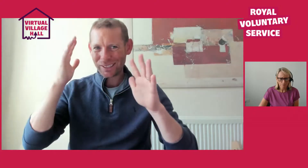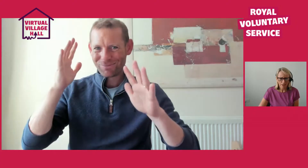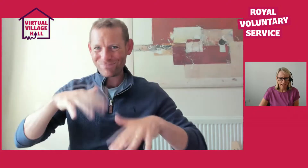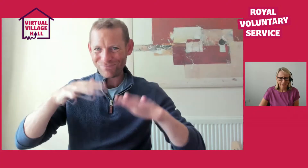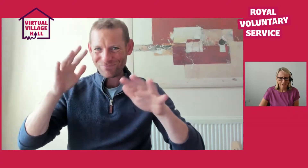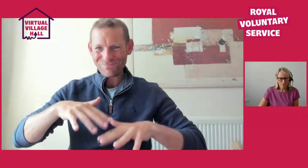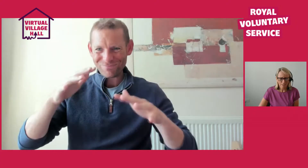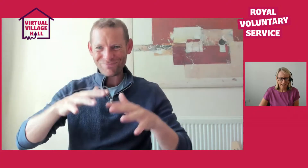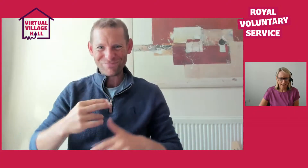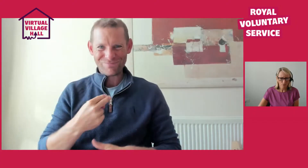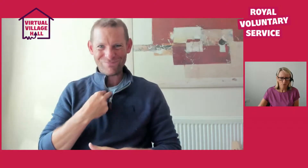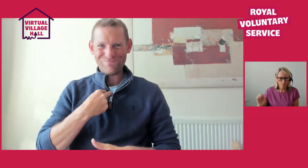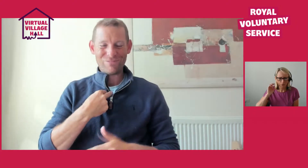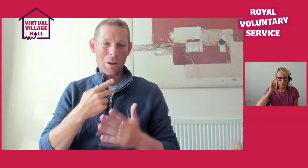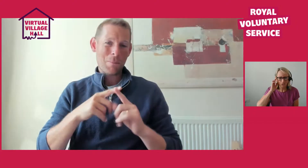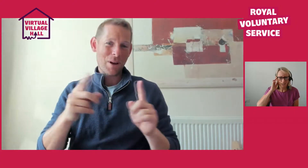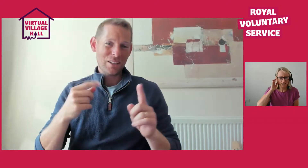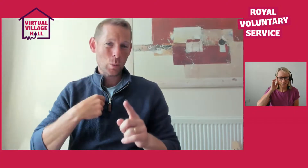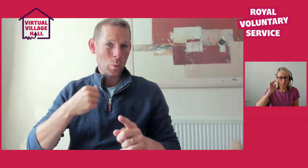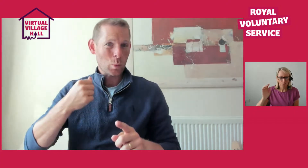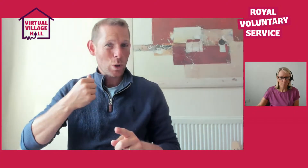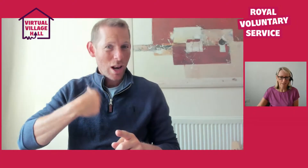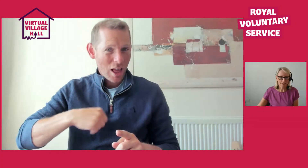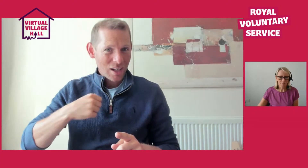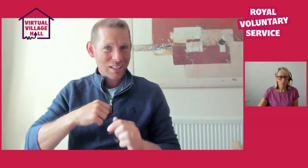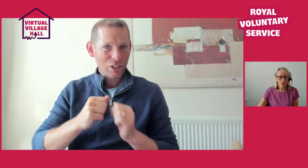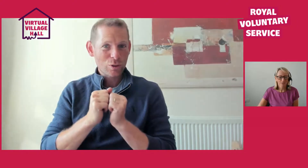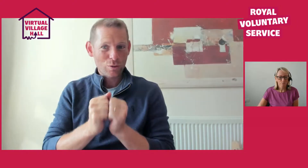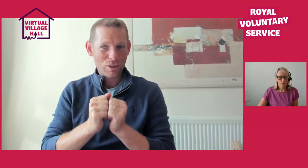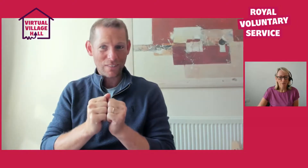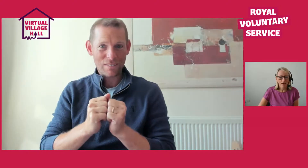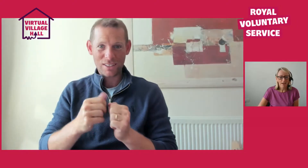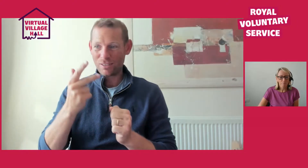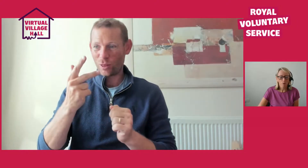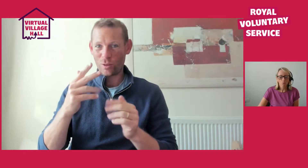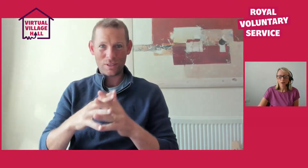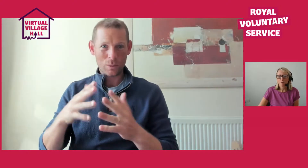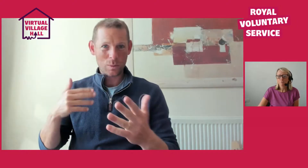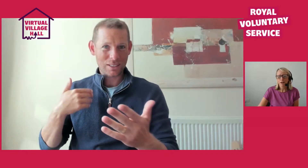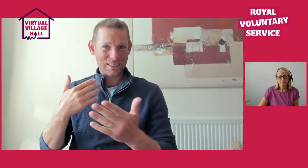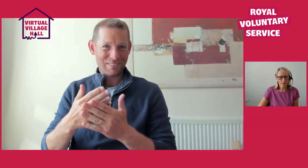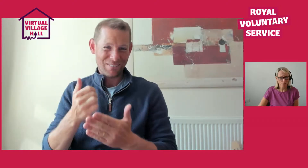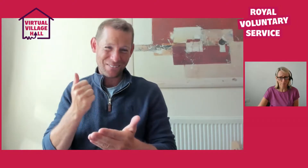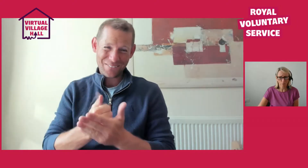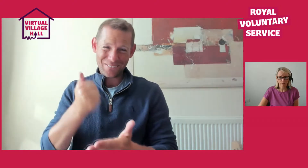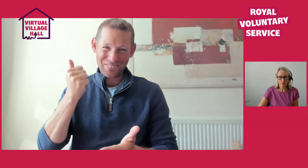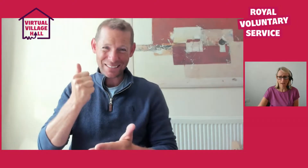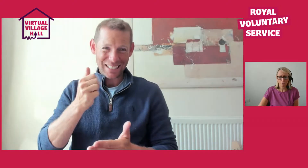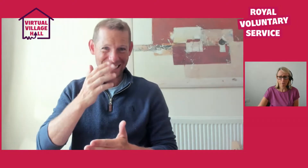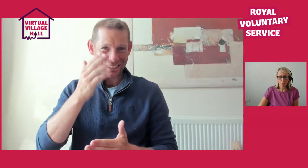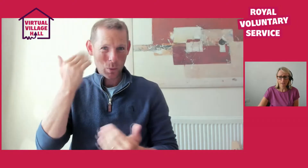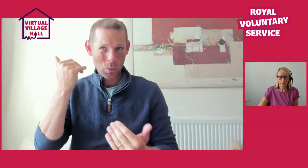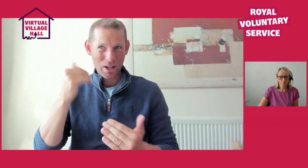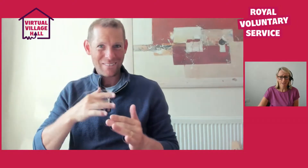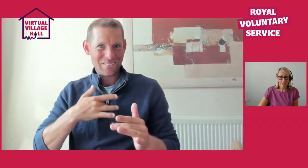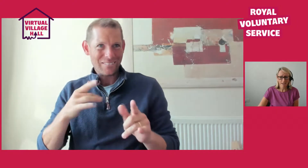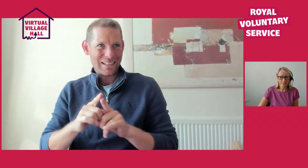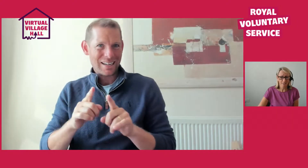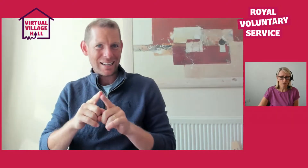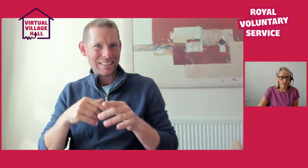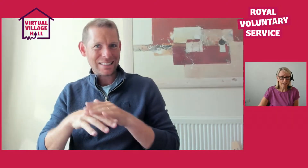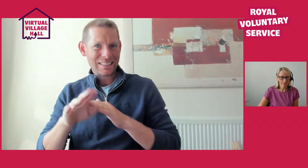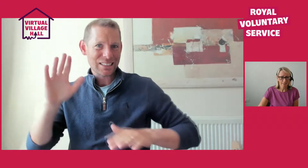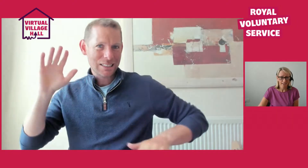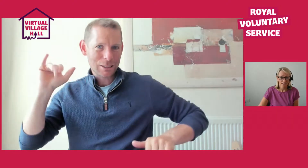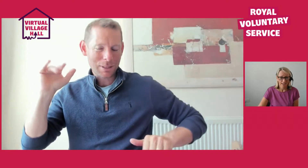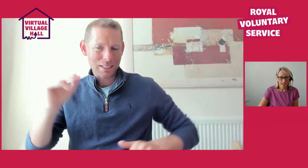evening. It looks like it's all about to change, so we're a bit disappointed with that. But we are very grateful. We've had 3